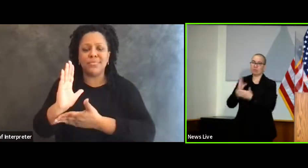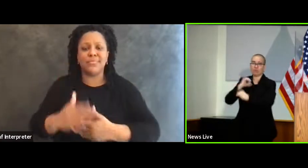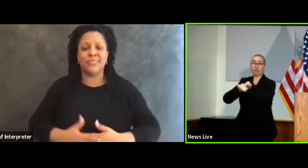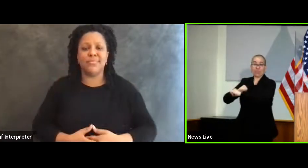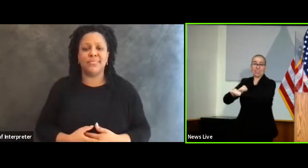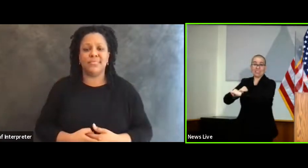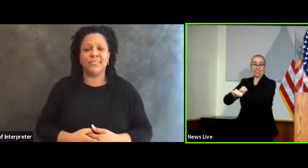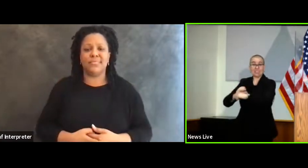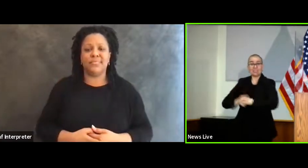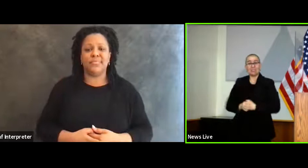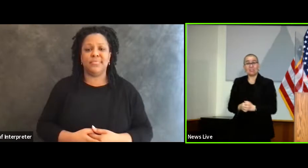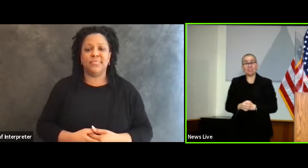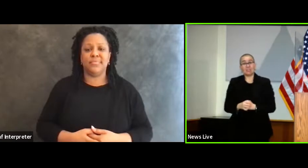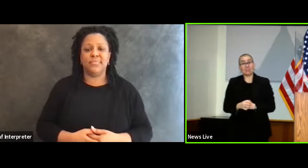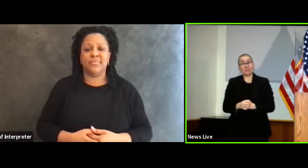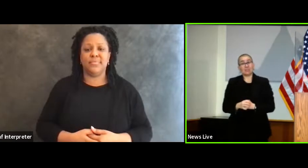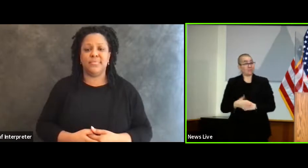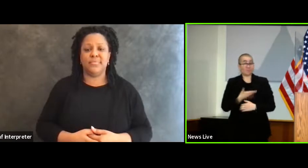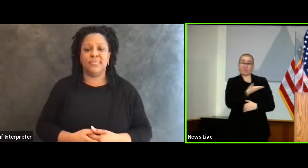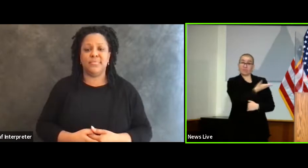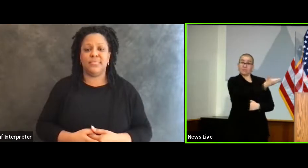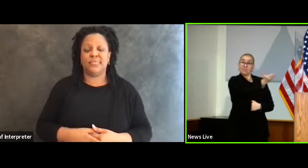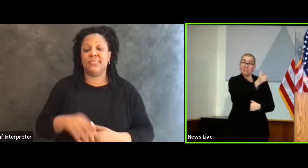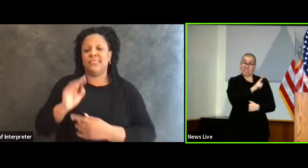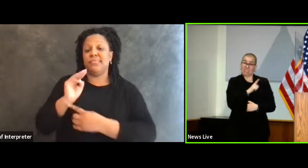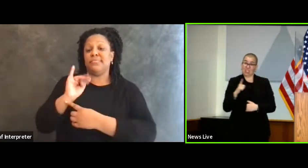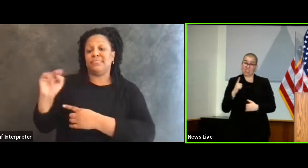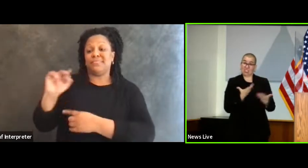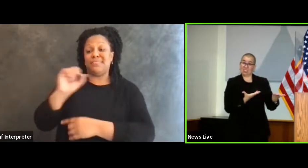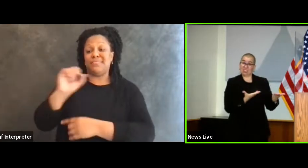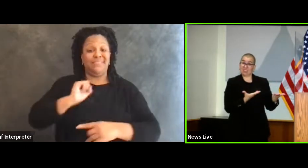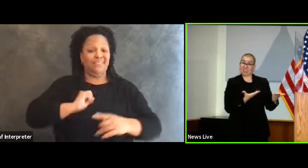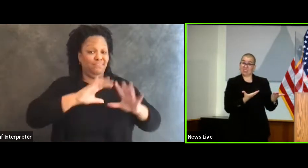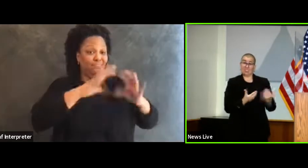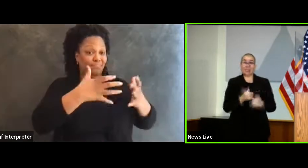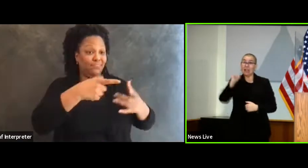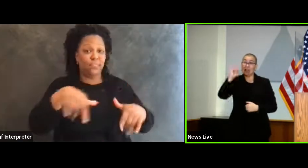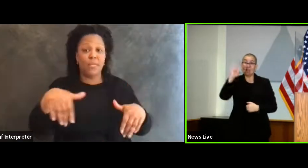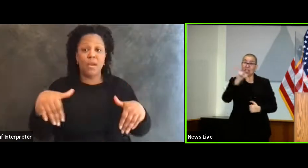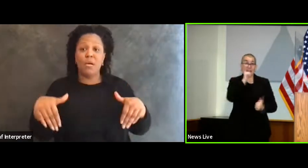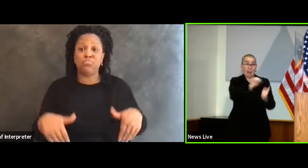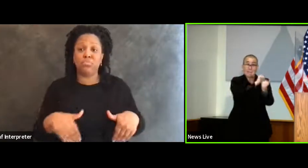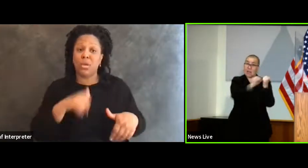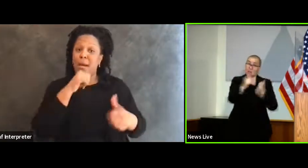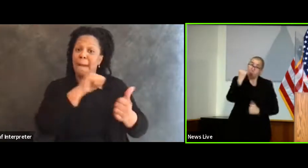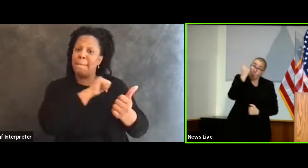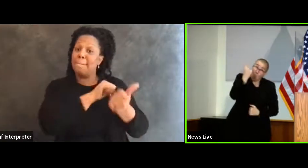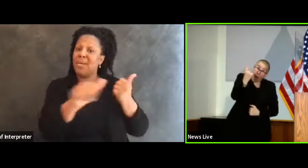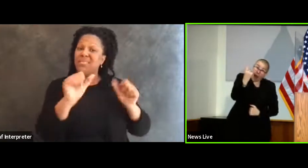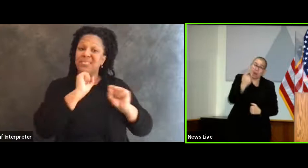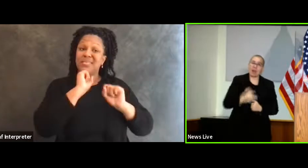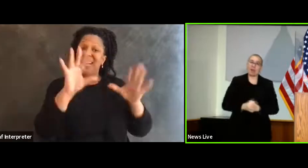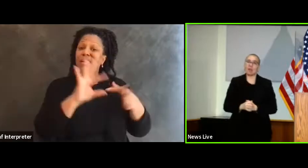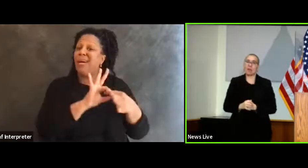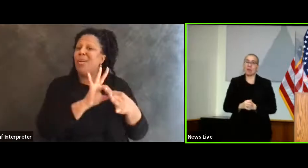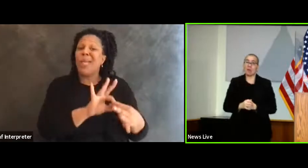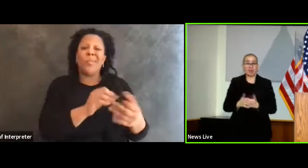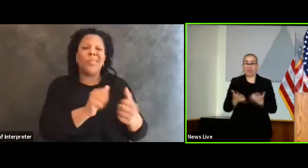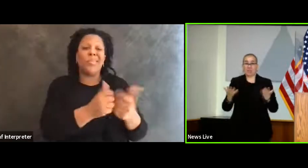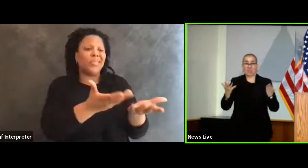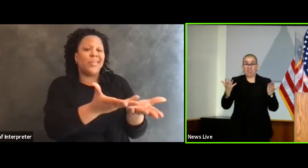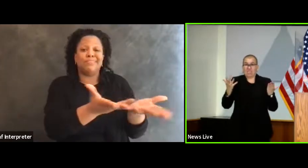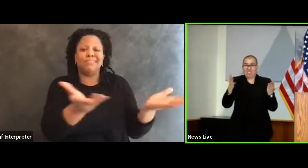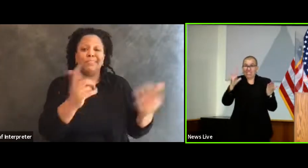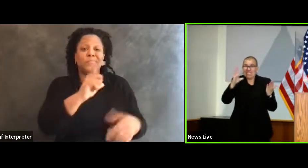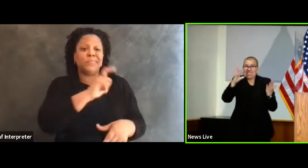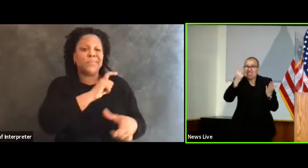shared that the Minnesota Senate, on the other hand, has not passed a single piece of legislation nor held a single